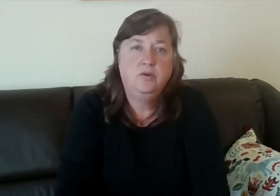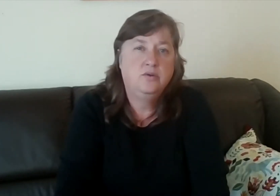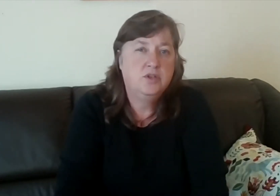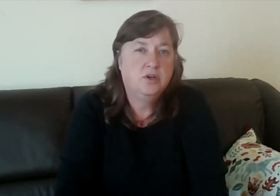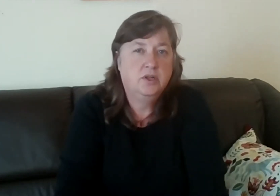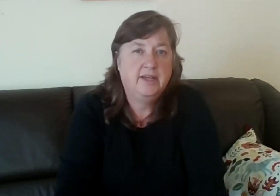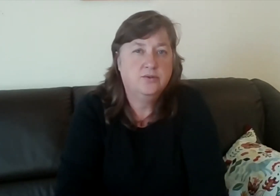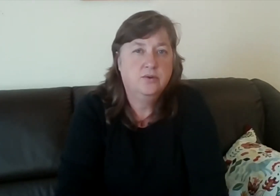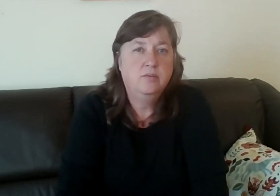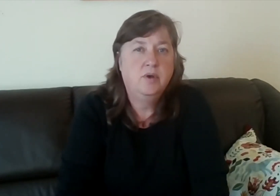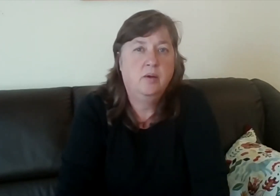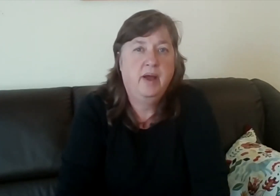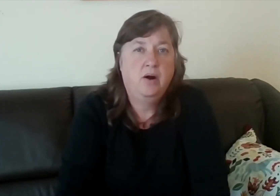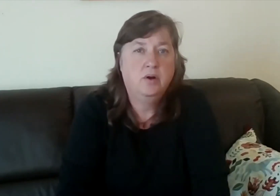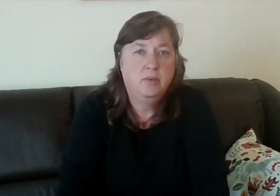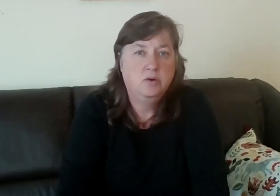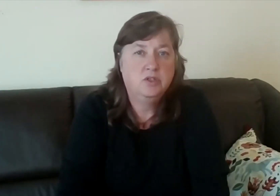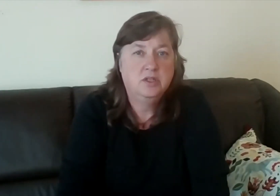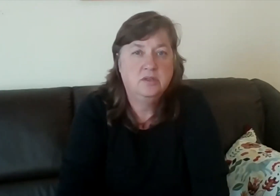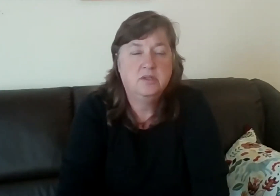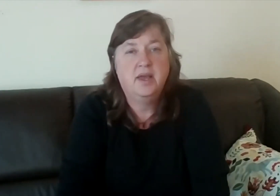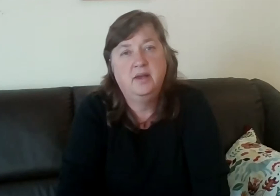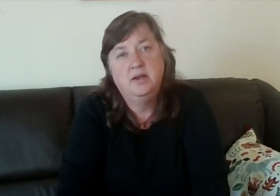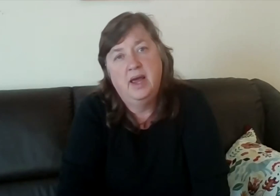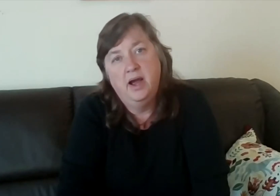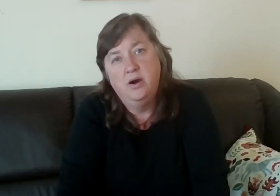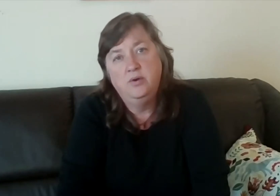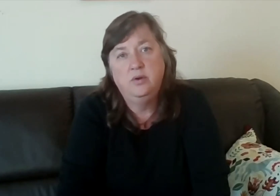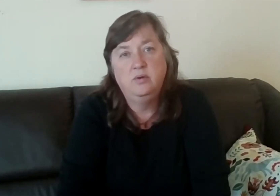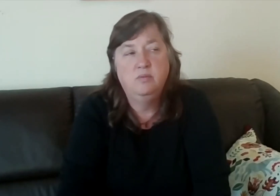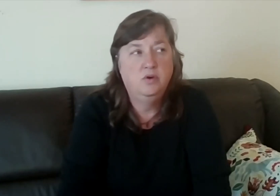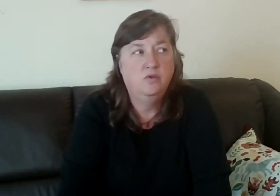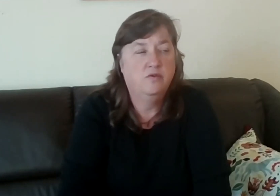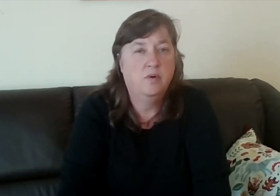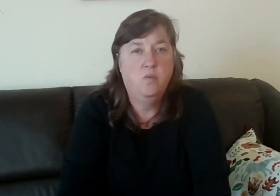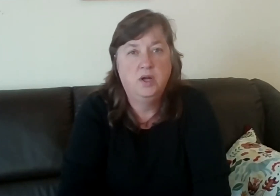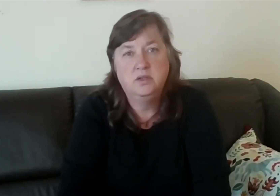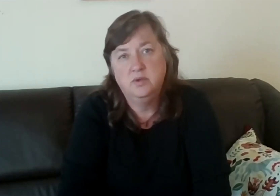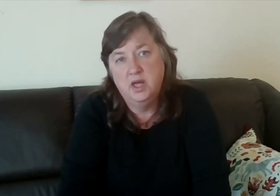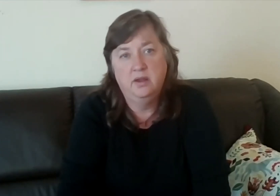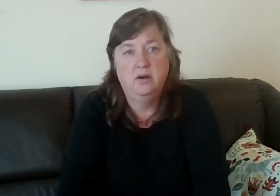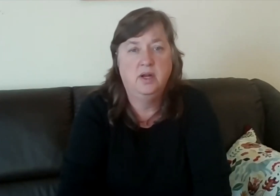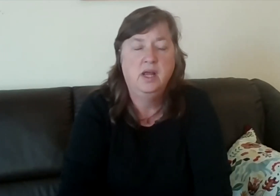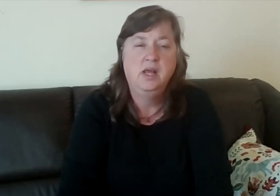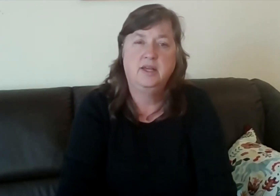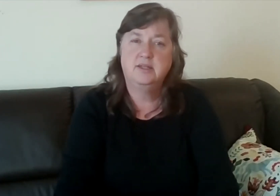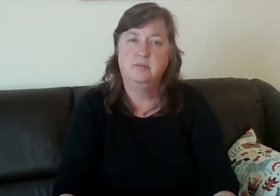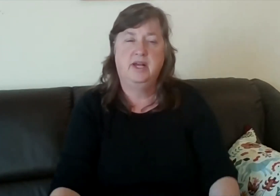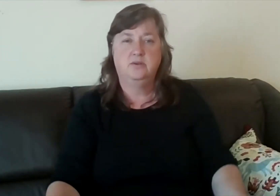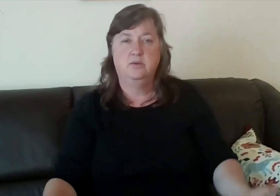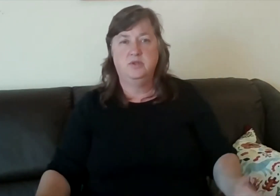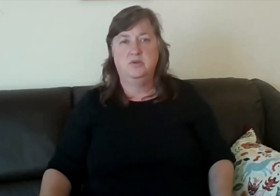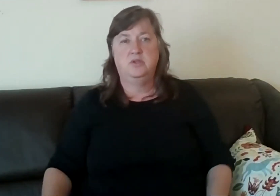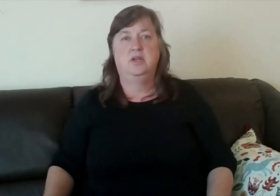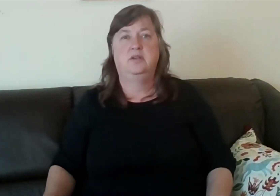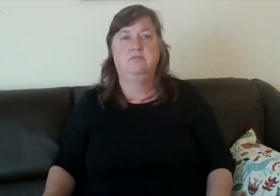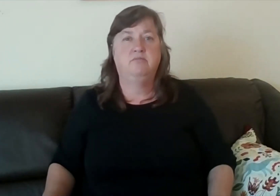use in your classroom about emotions and how you move from one to another, and like some classrooms use that, you